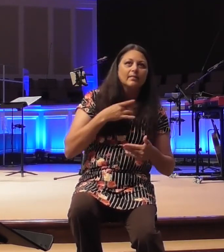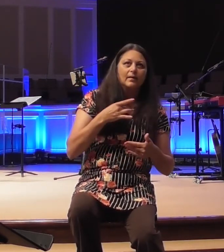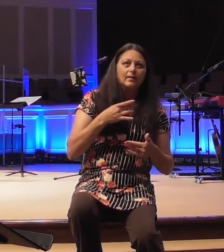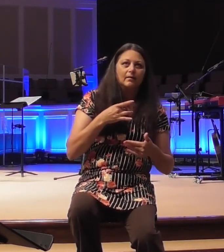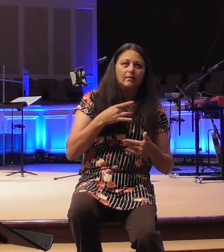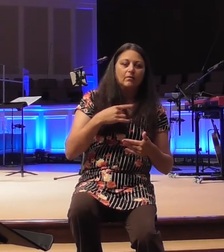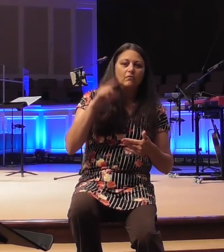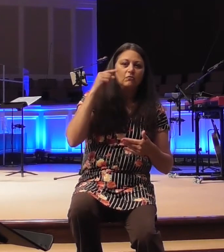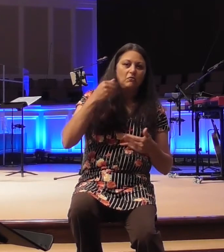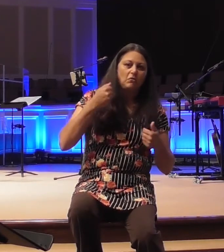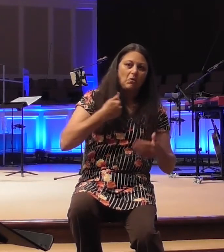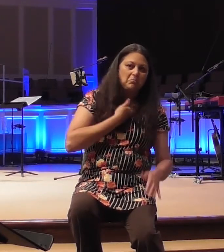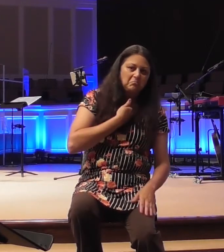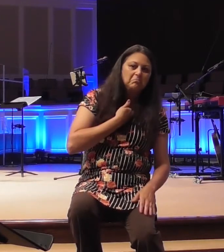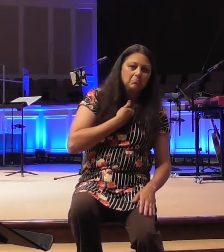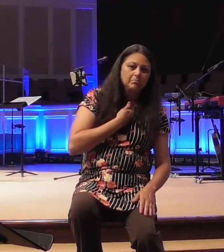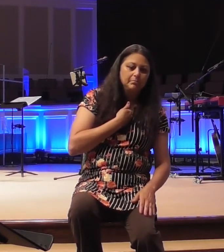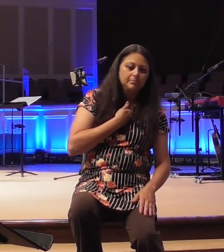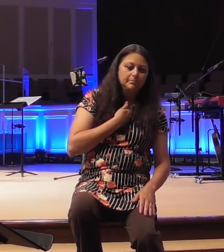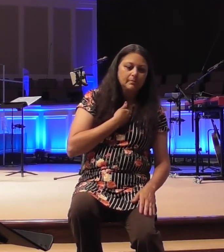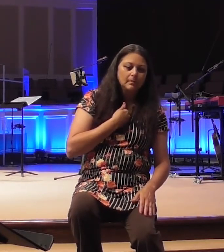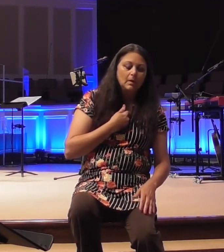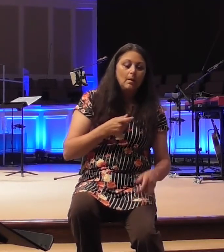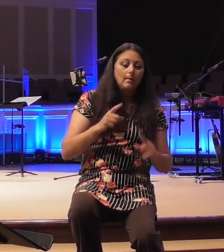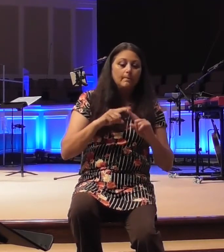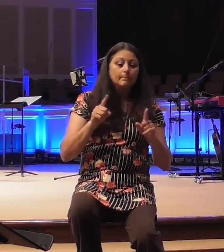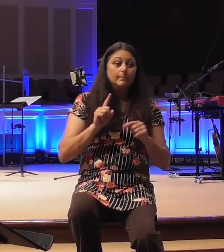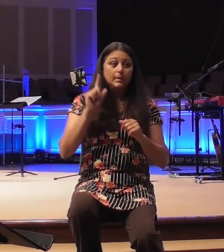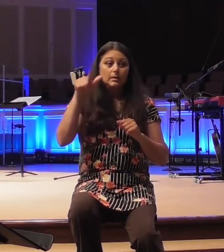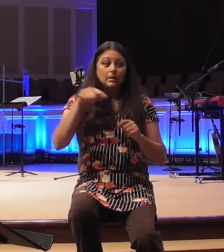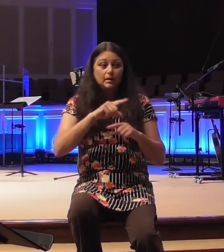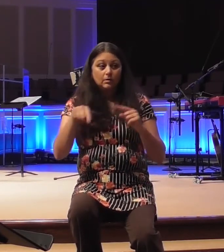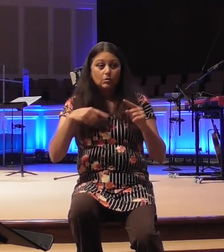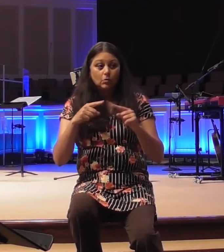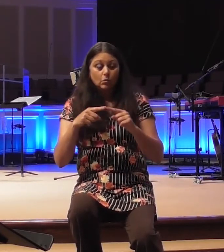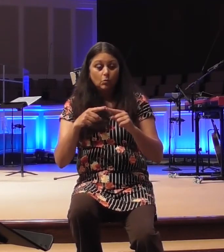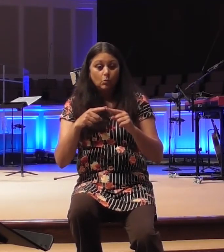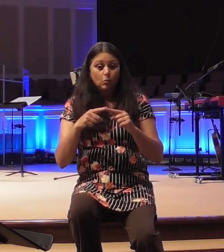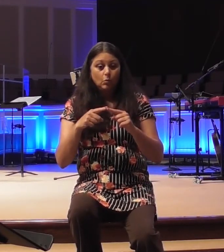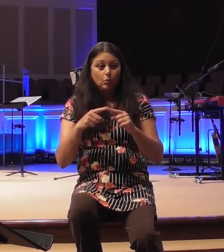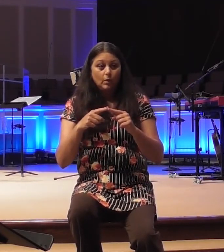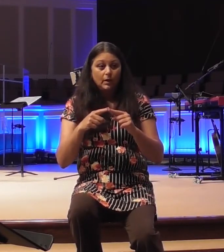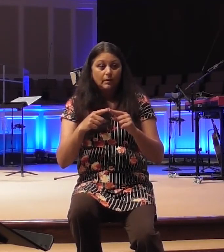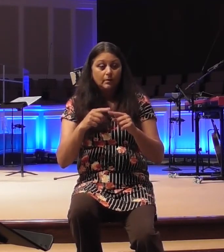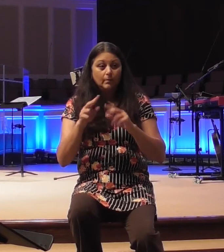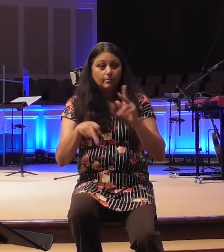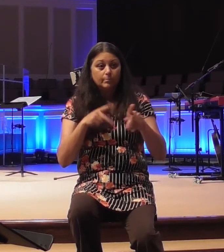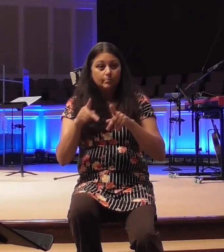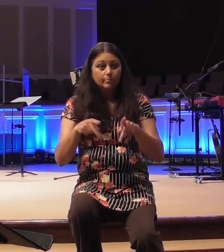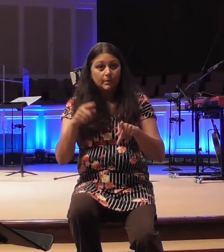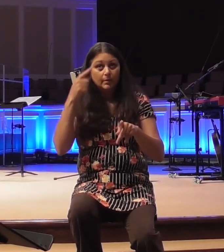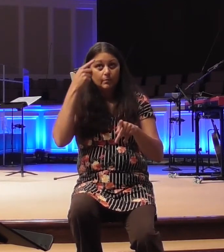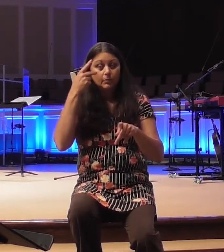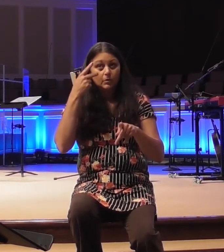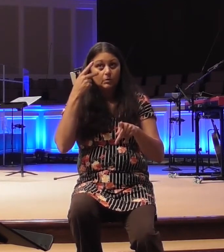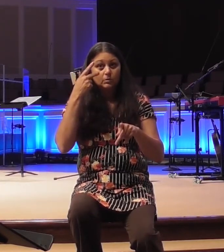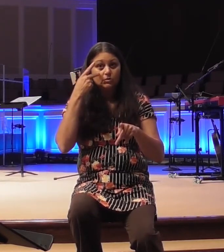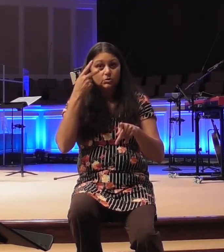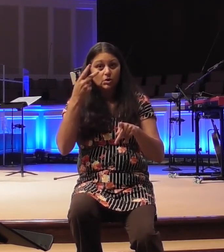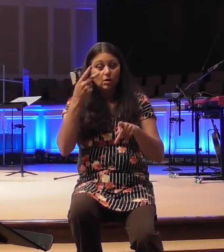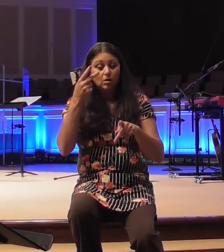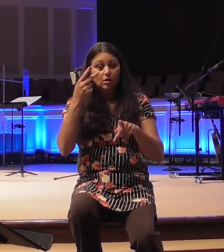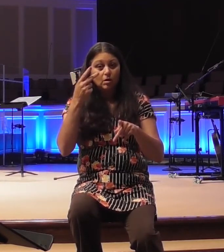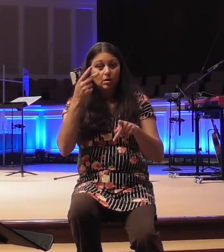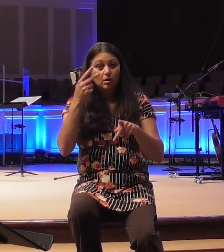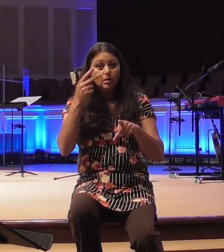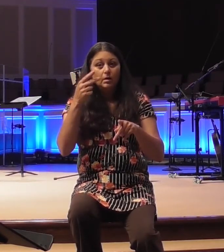And so when they saw that the foundations were laid and they saw that God again was keeping His Word, they cried instead of rejoicing. And